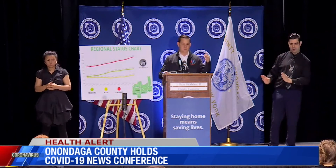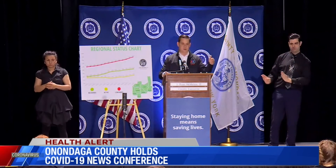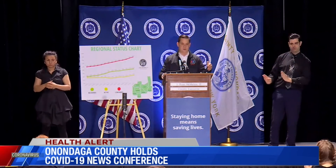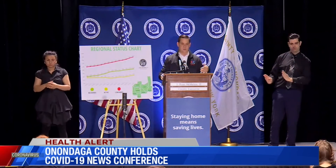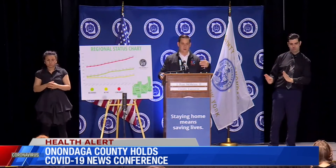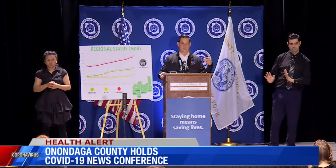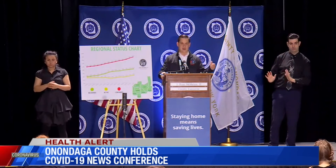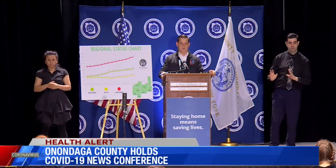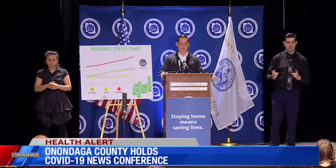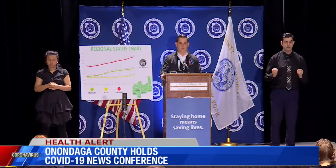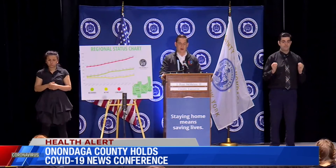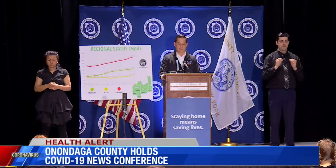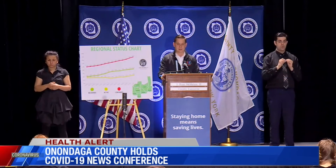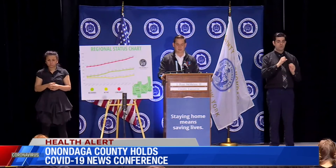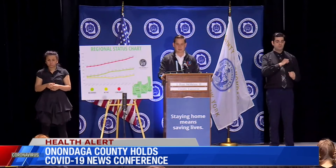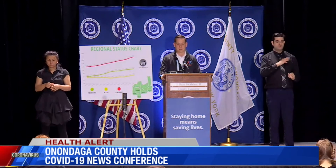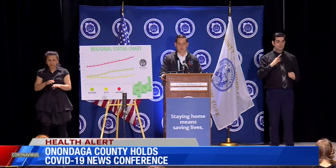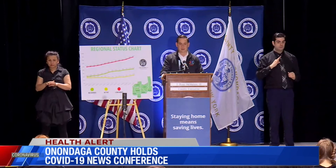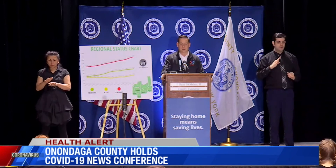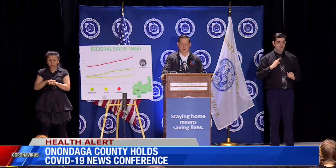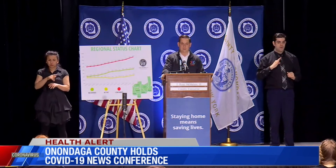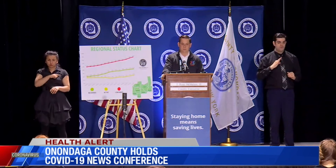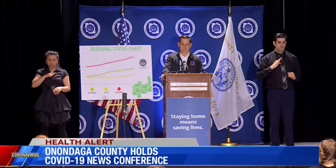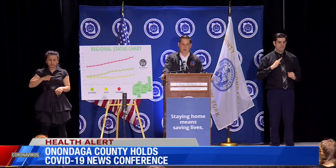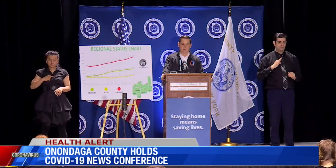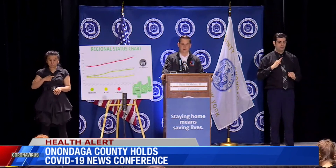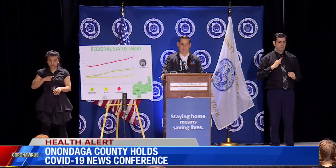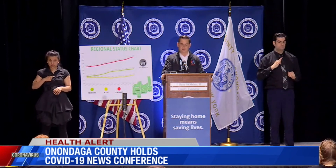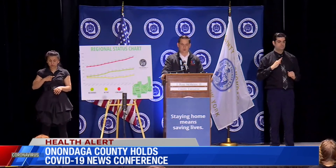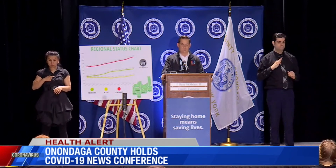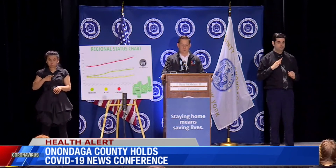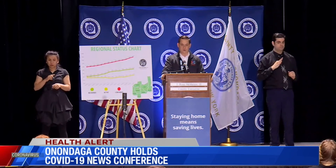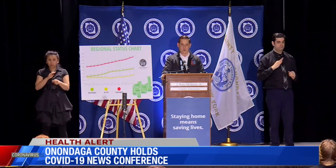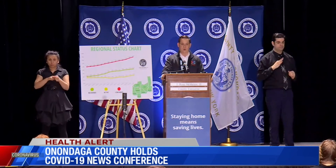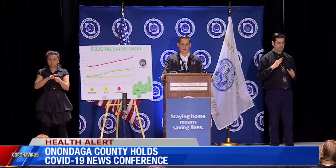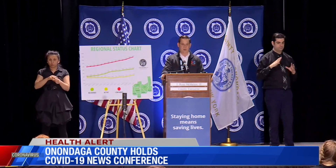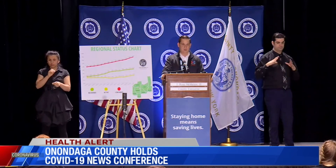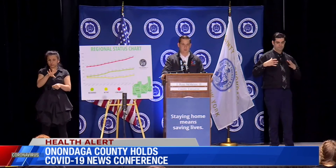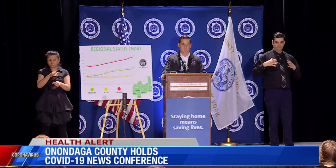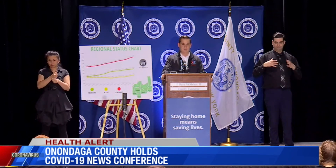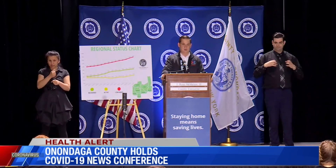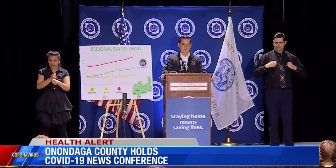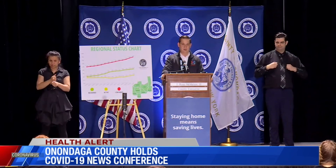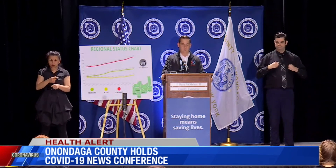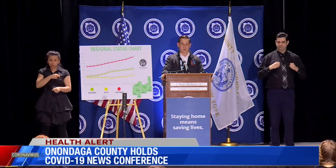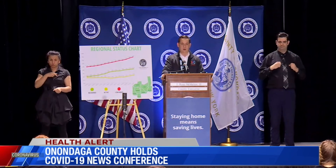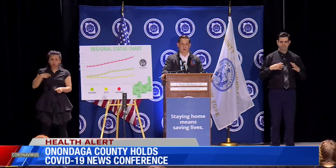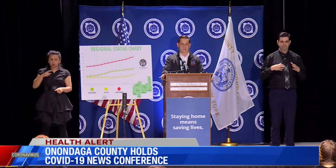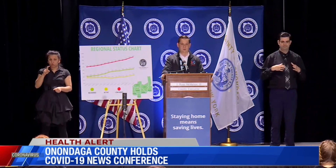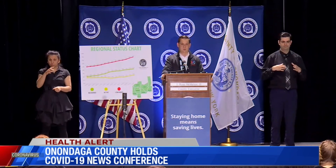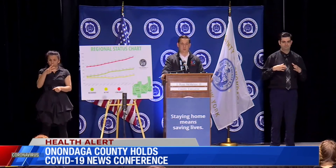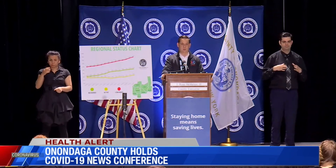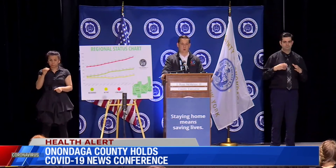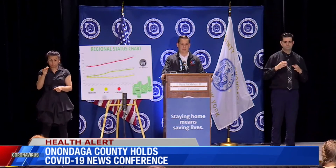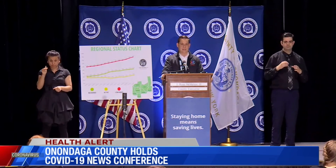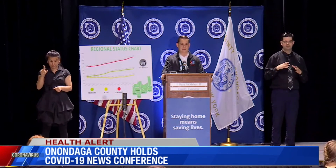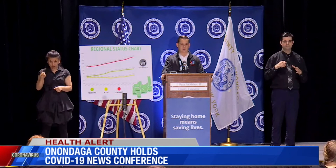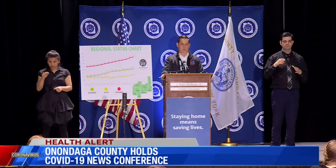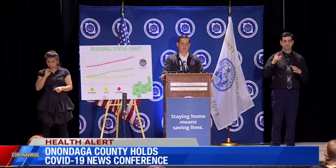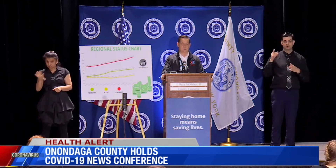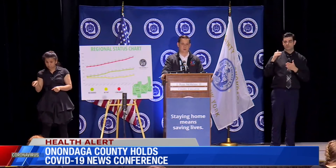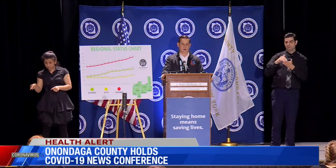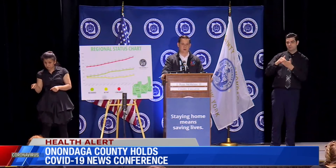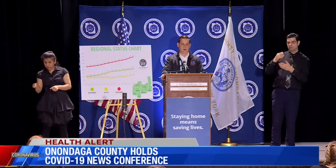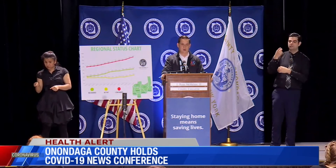staff. We've been beefing up our staff this whole process. But Dr. Gupta has told me, phase one comes, we're getting more